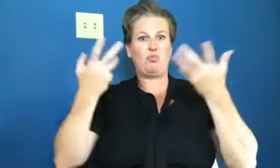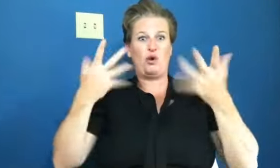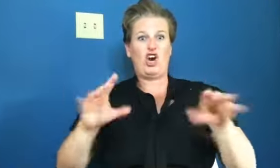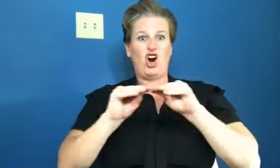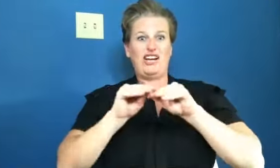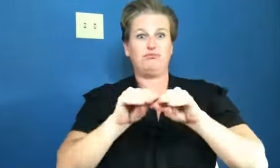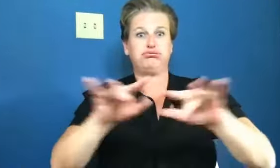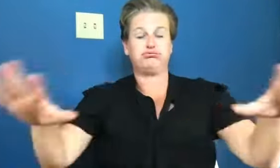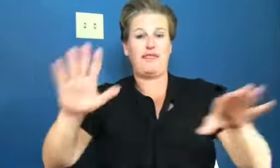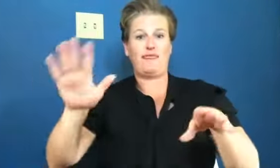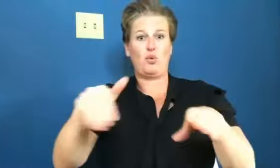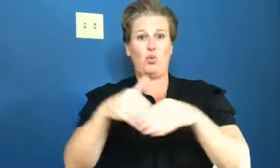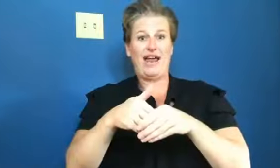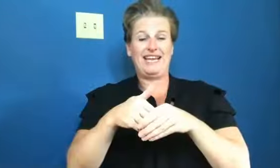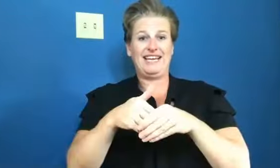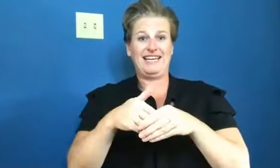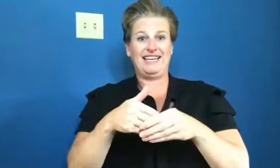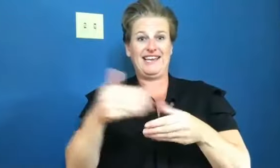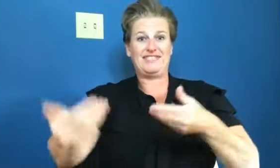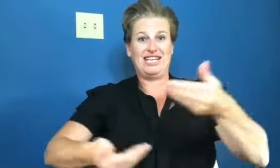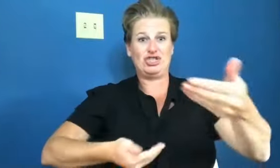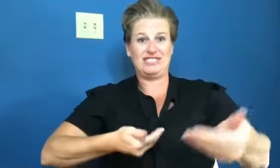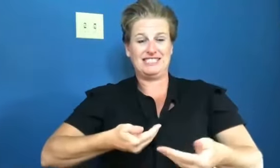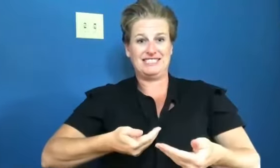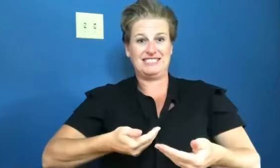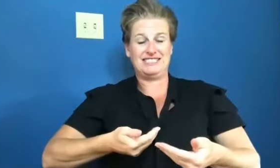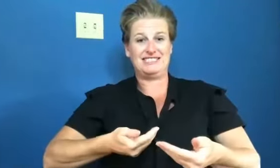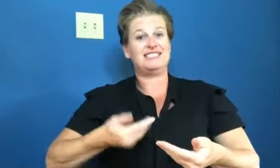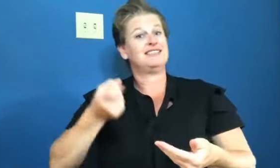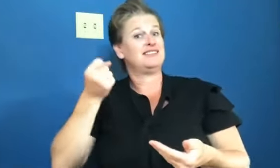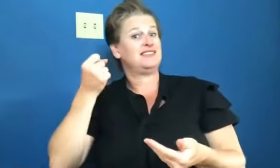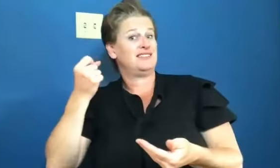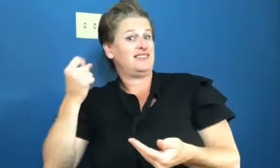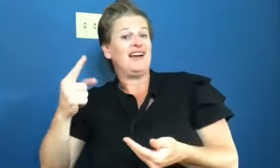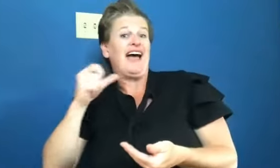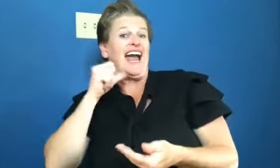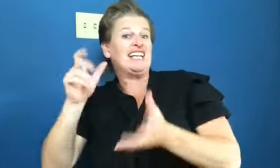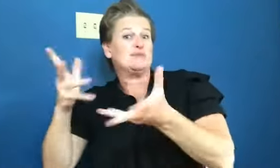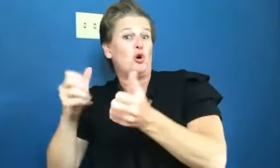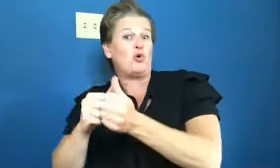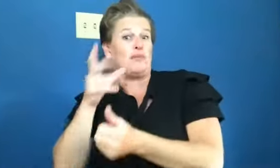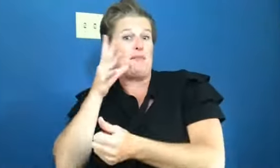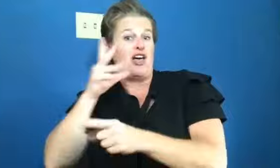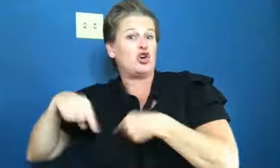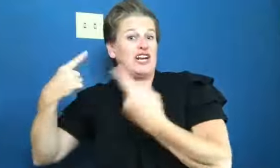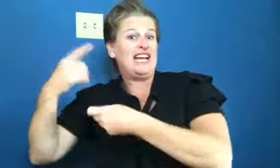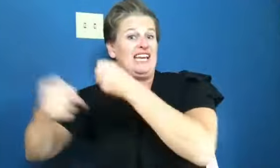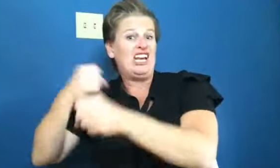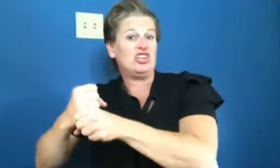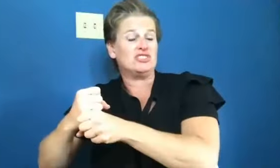is once I closed the chapter on that door to my mother, I hadn't spoken to her in years. And so my mother said she wasn't going to come to my wedding. She